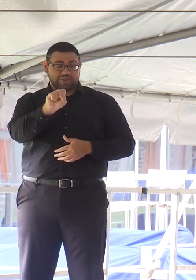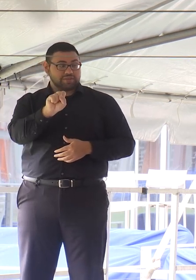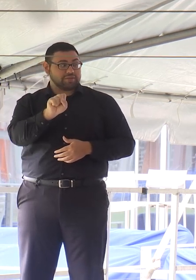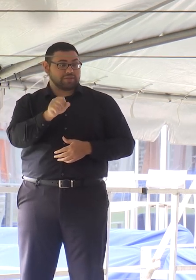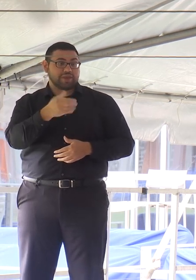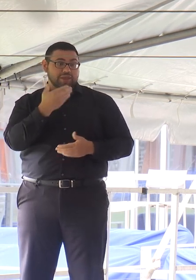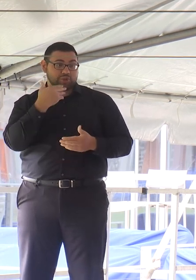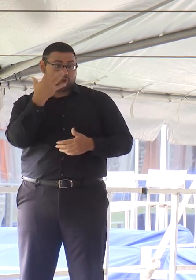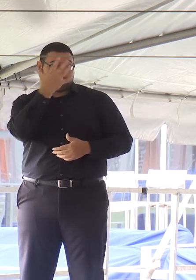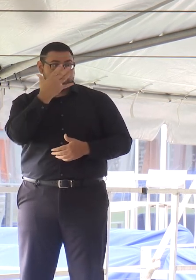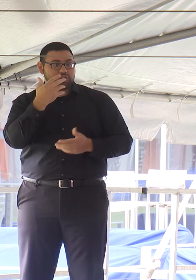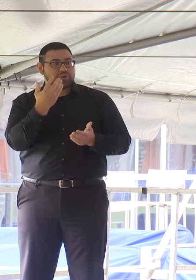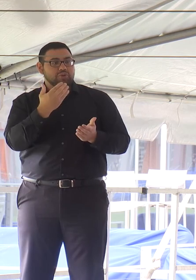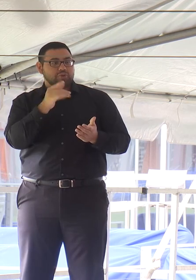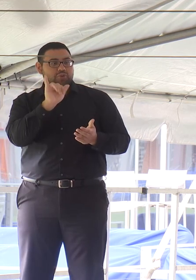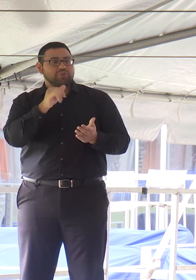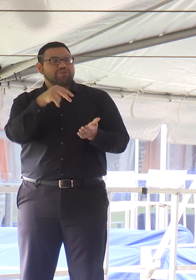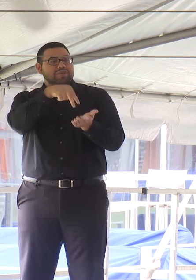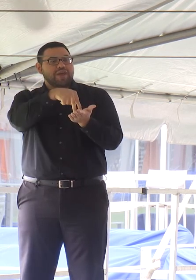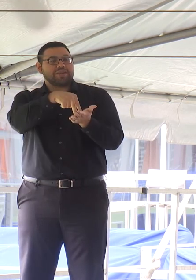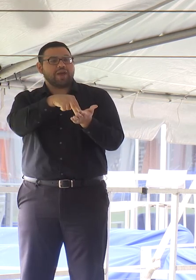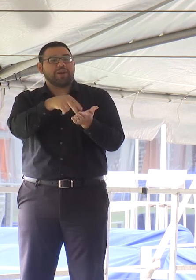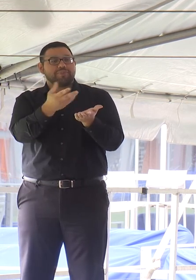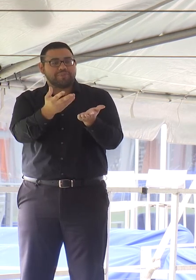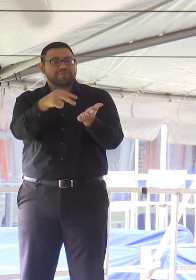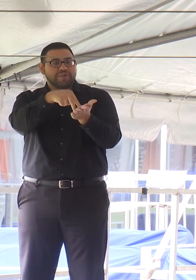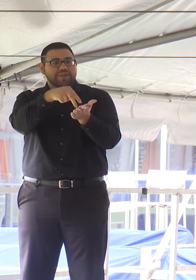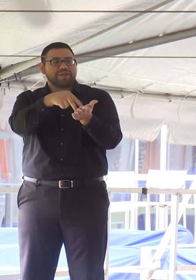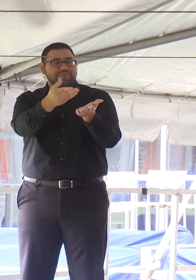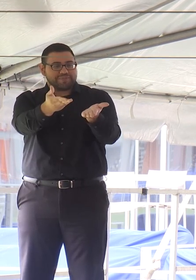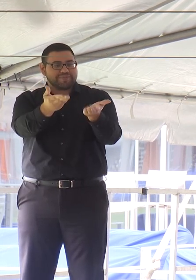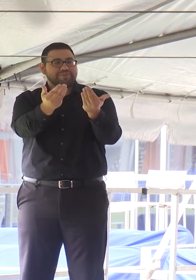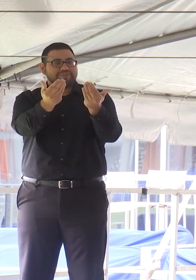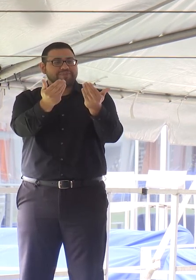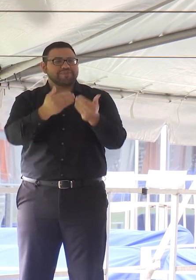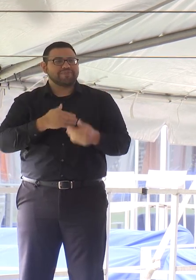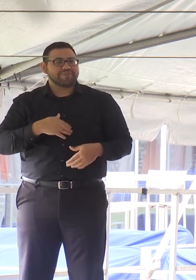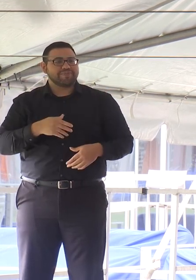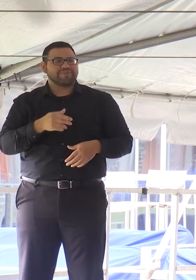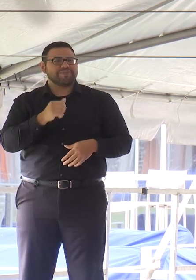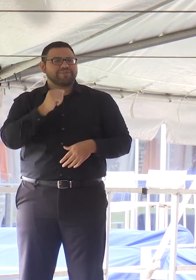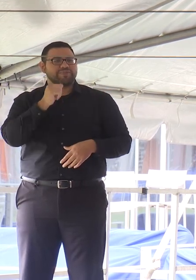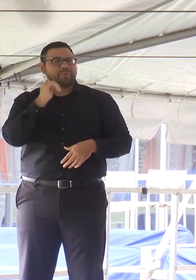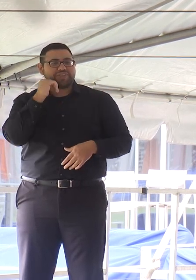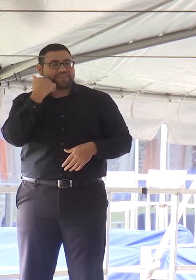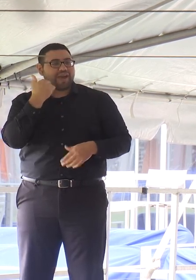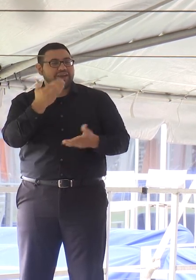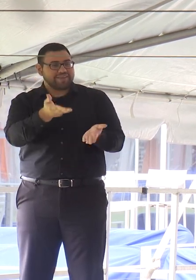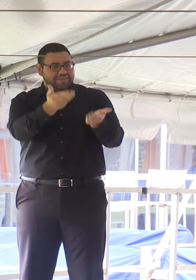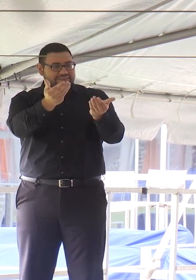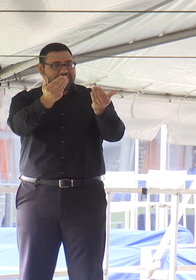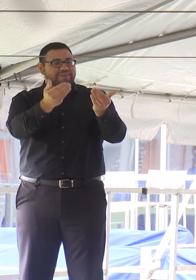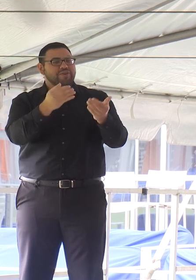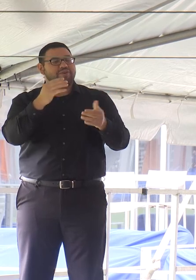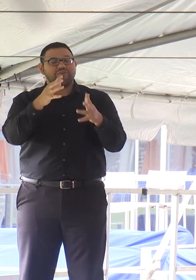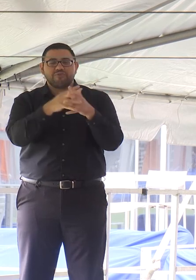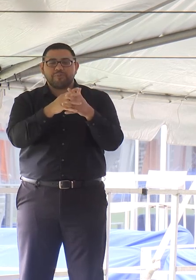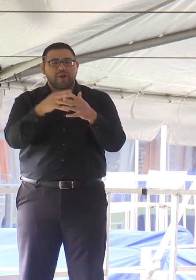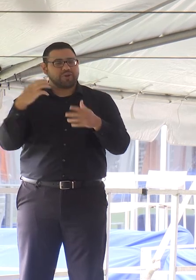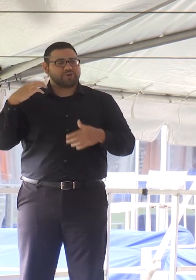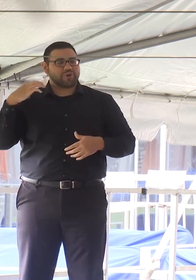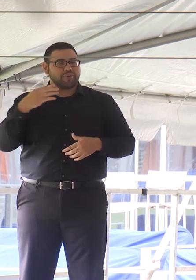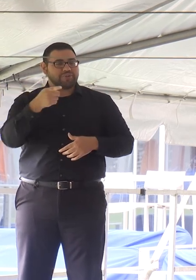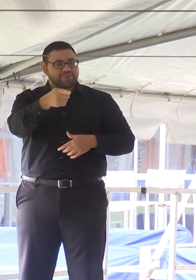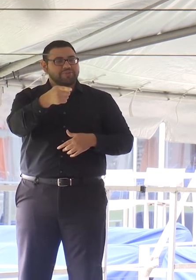And he's good looking too. Stand up. Yes, you have to. Now, you're not going to be shy. Here's the football coach. Do